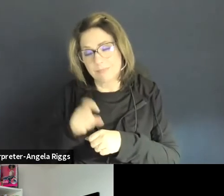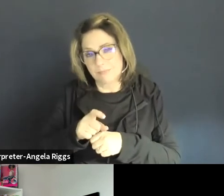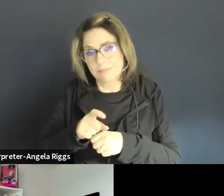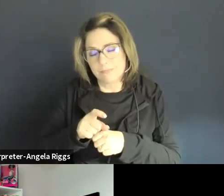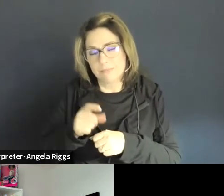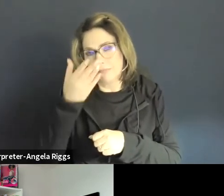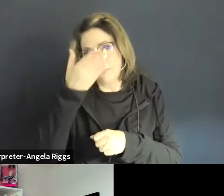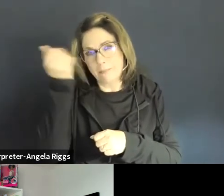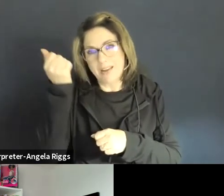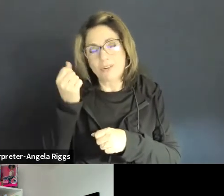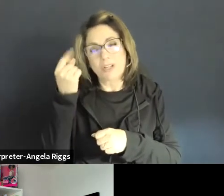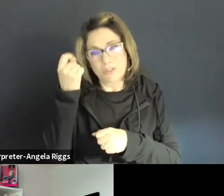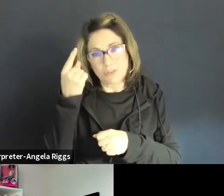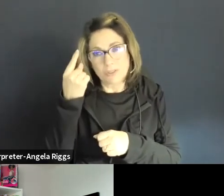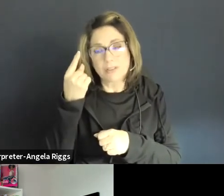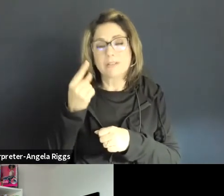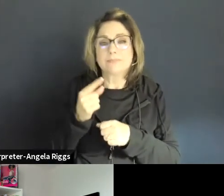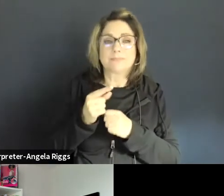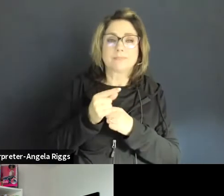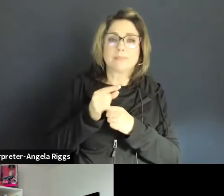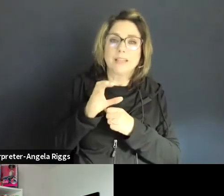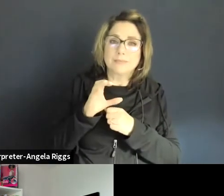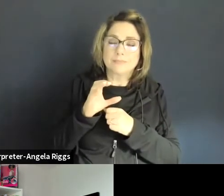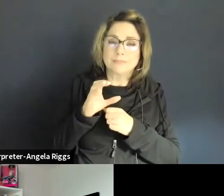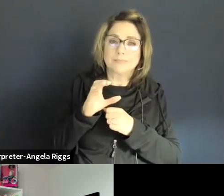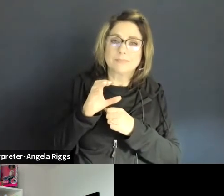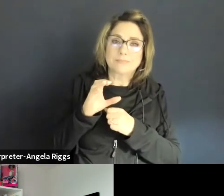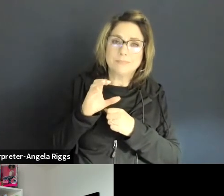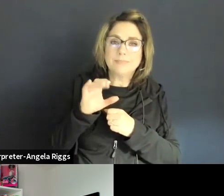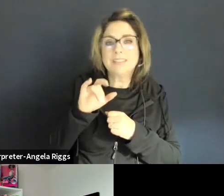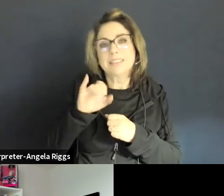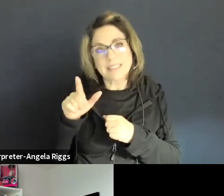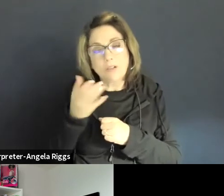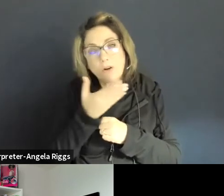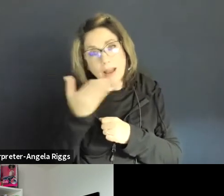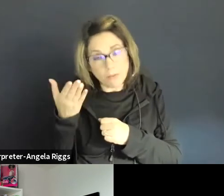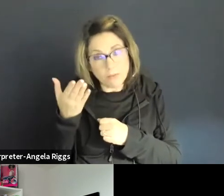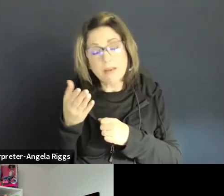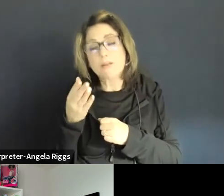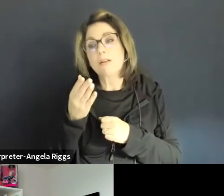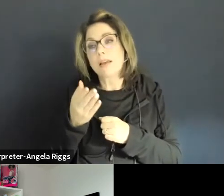Independent Living are out there with people who they've identified and screened who